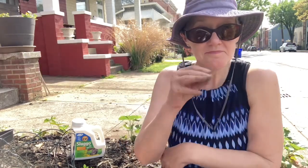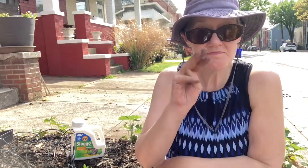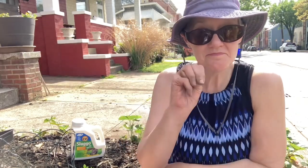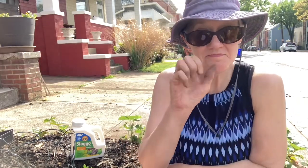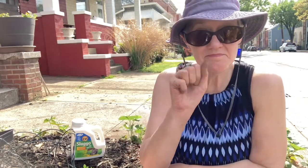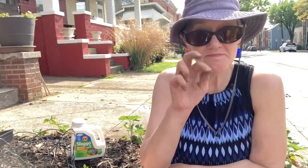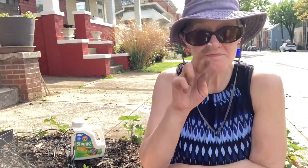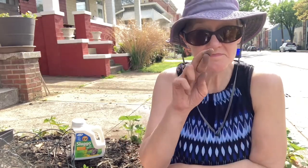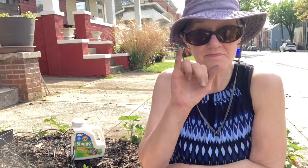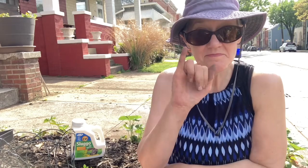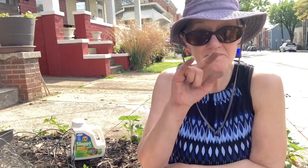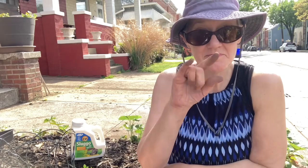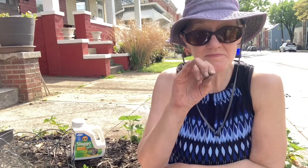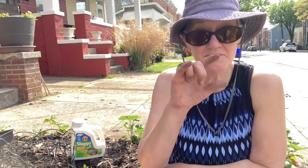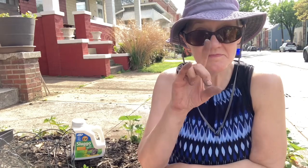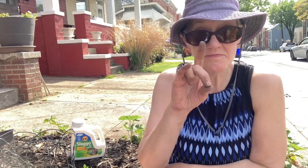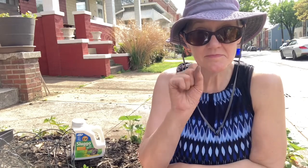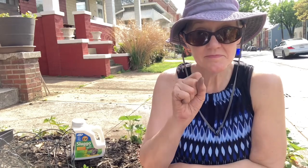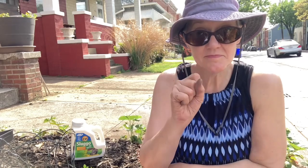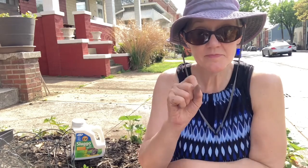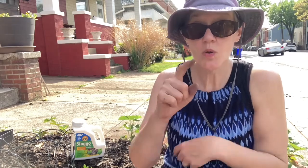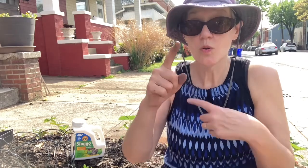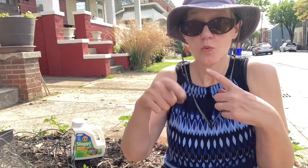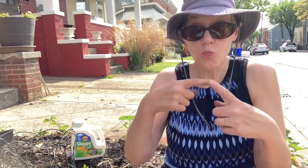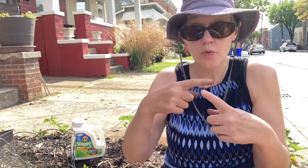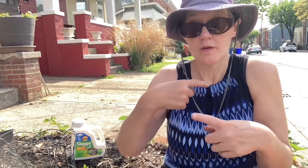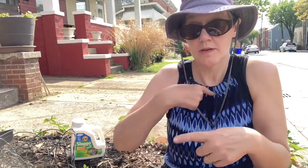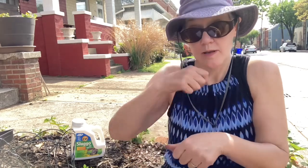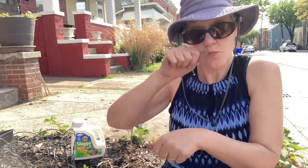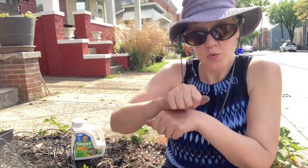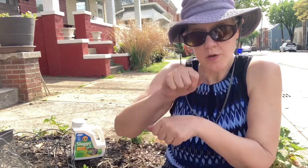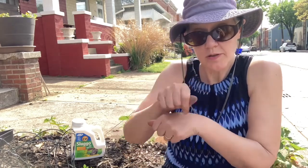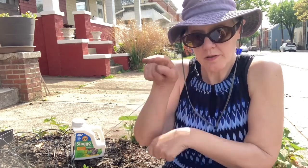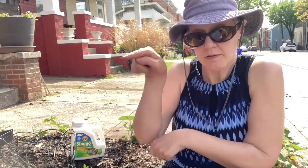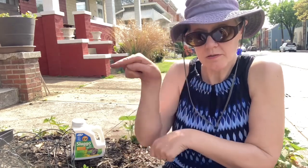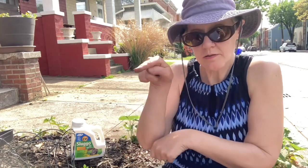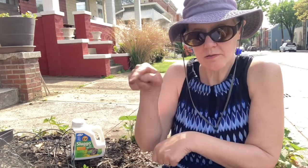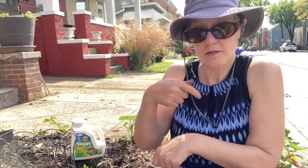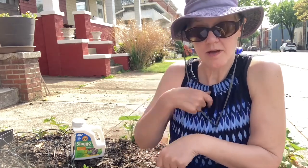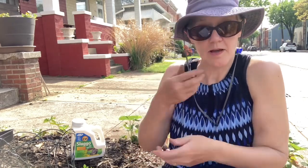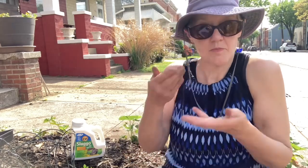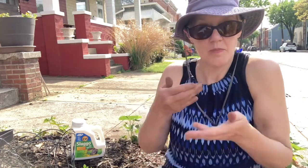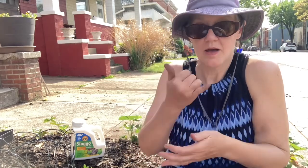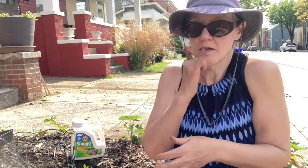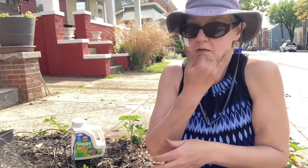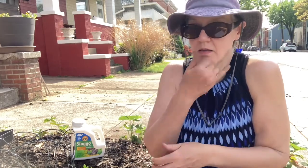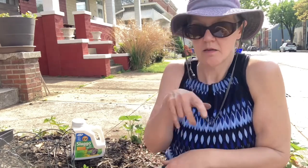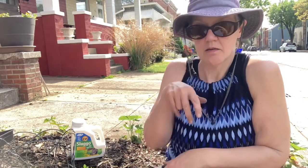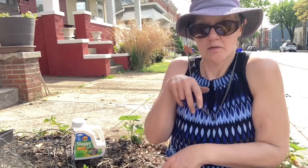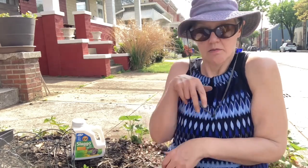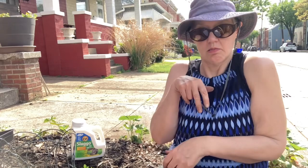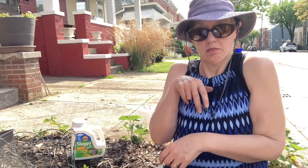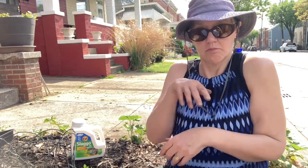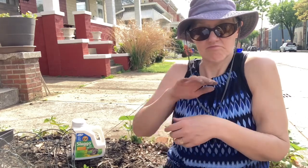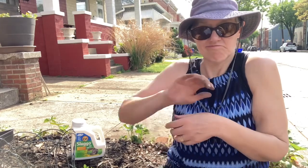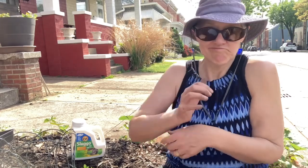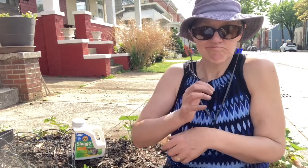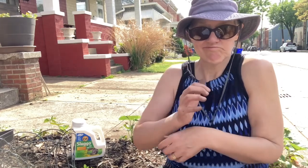the tomatoes and the marigolds. So when I plant out my hot peppers, I don't want to accidentally back up and step